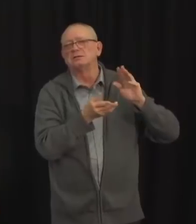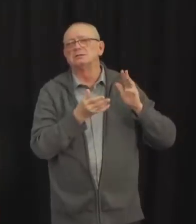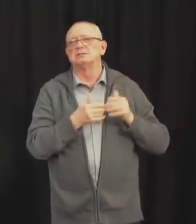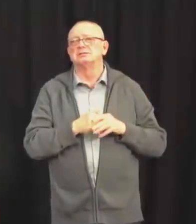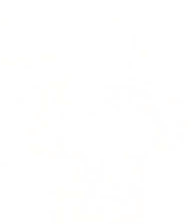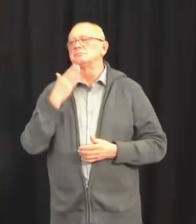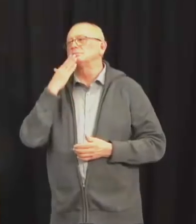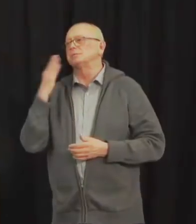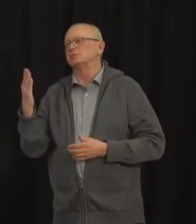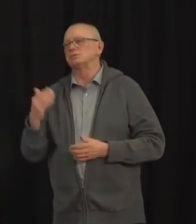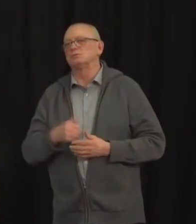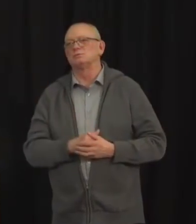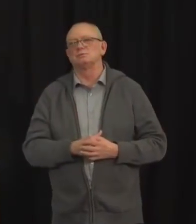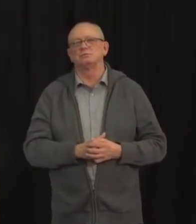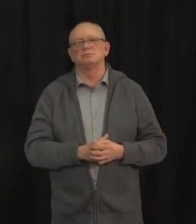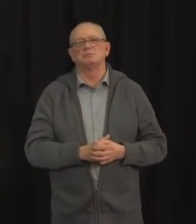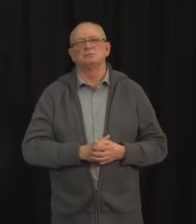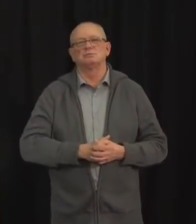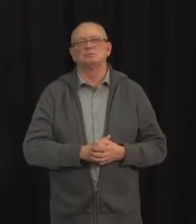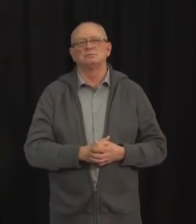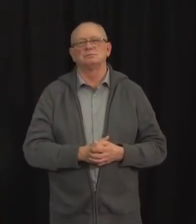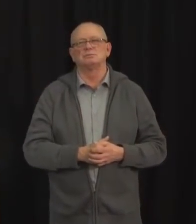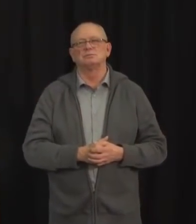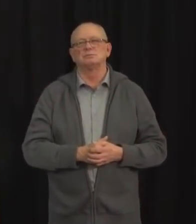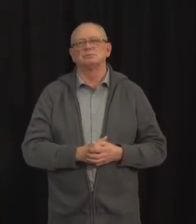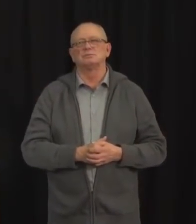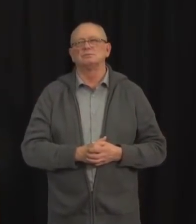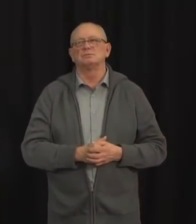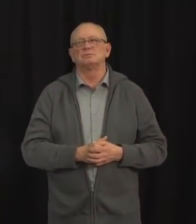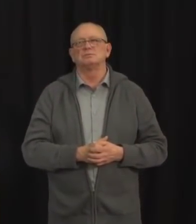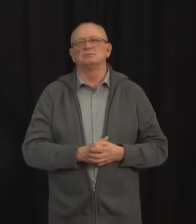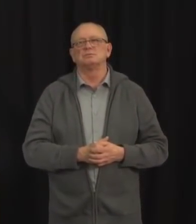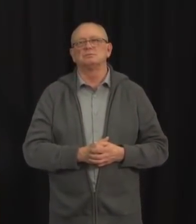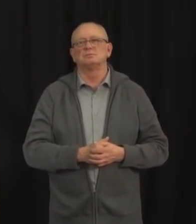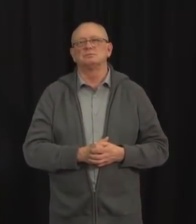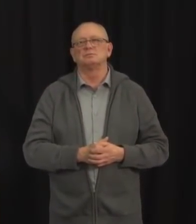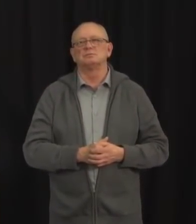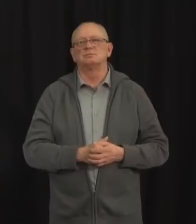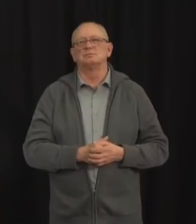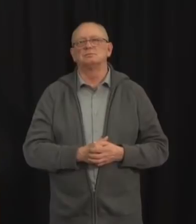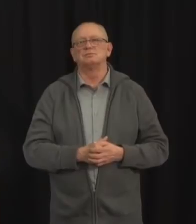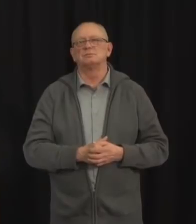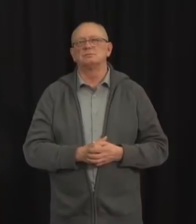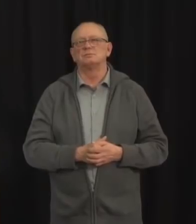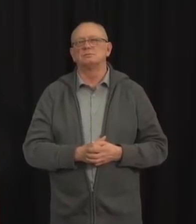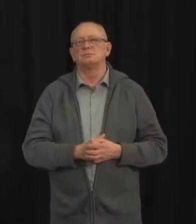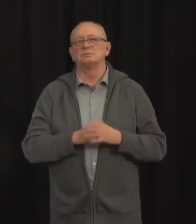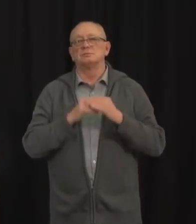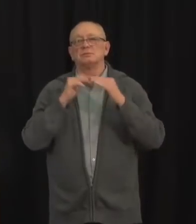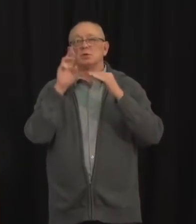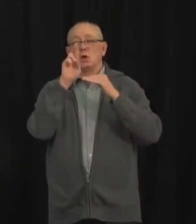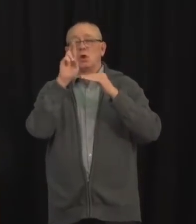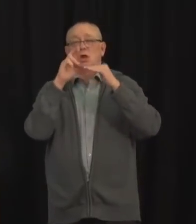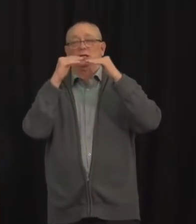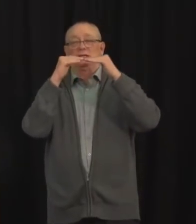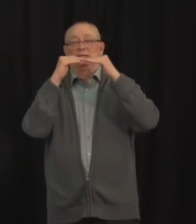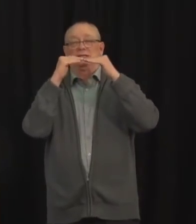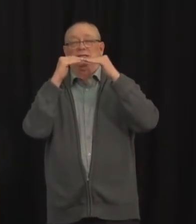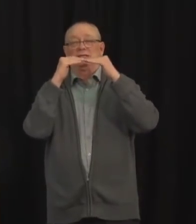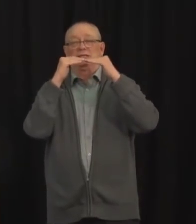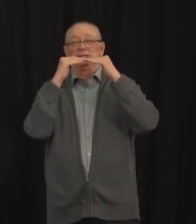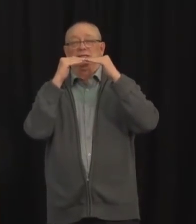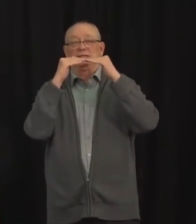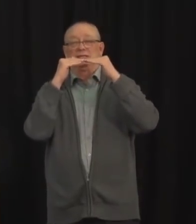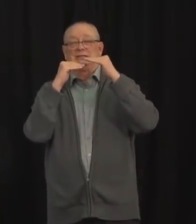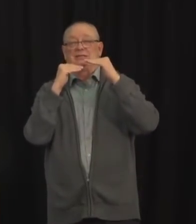the way up. With respect to the metrics, so the R value for the province, and we calculate that once a week, the R value for